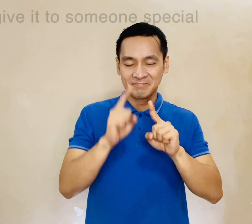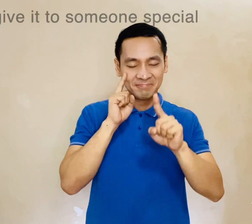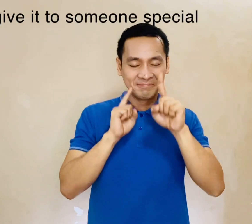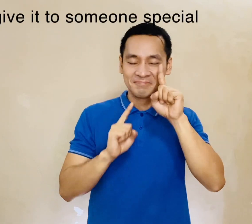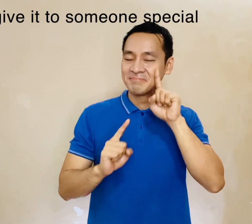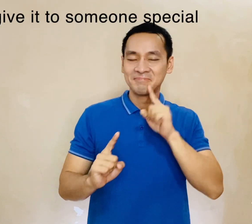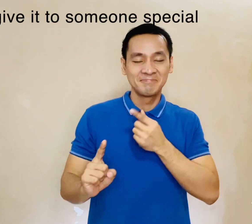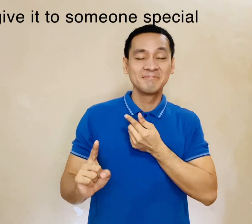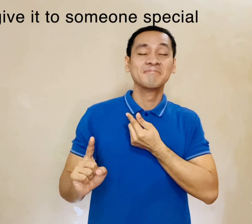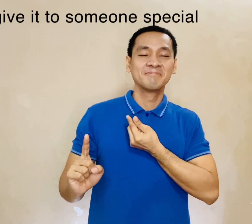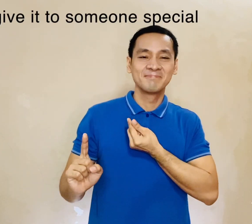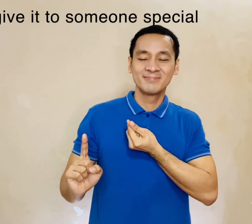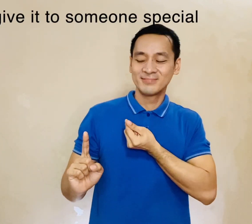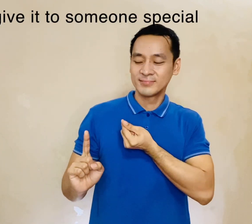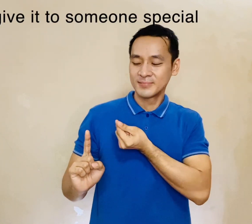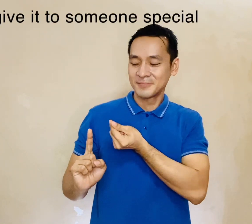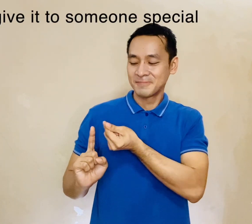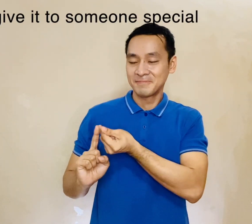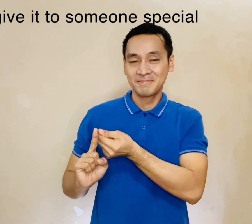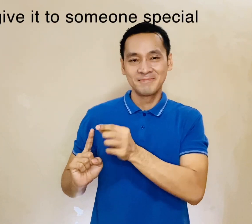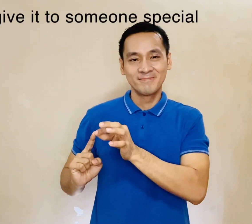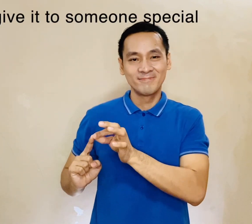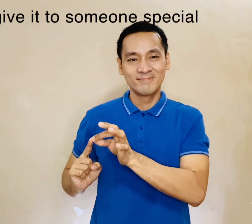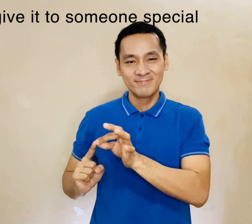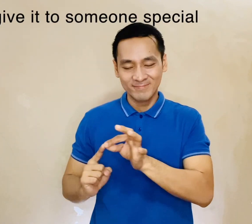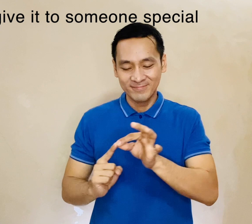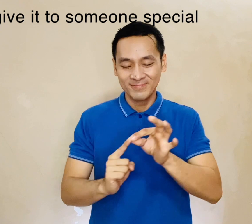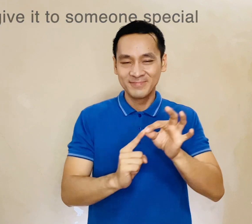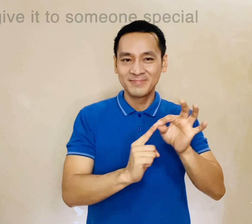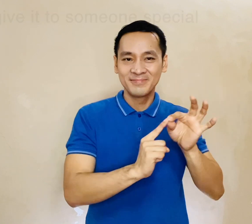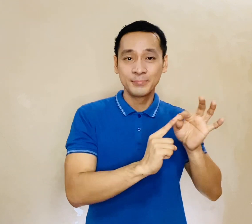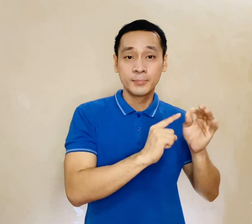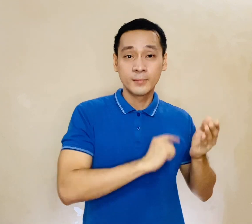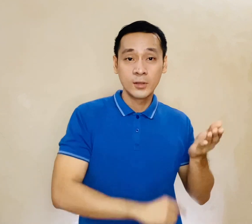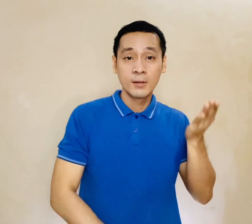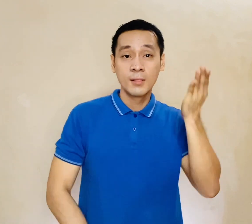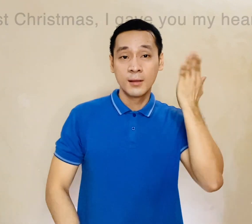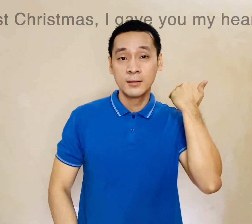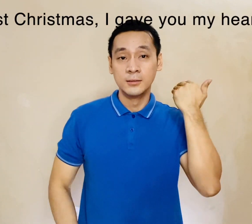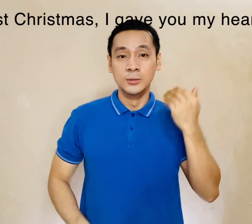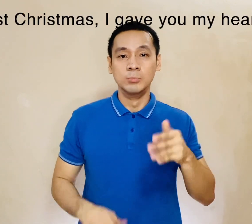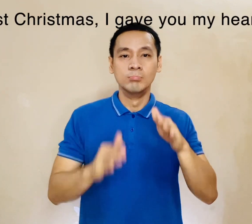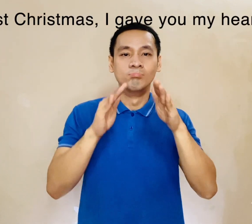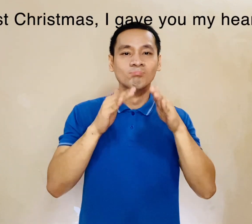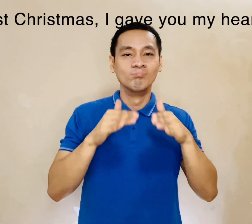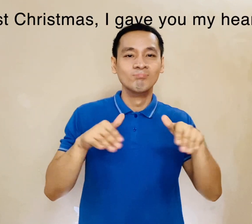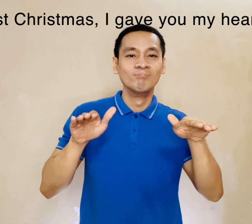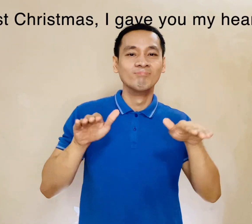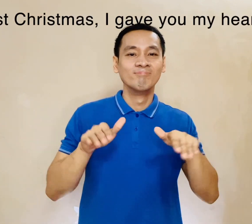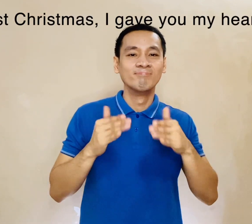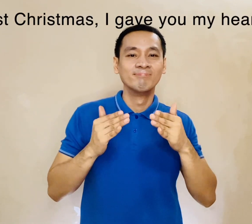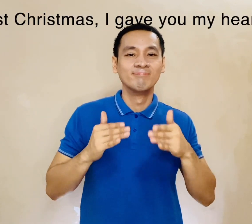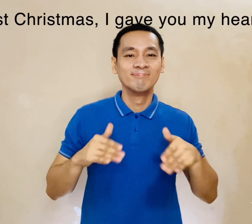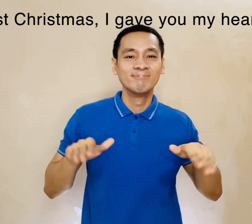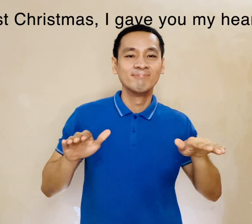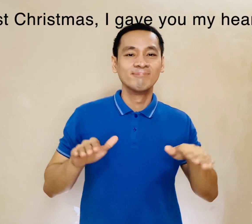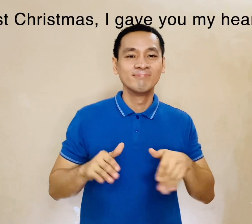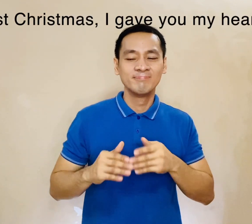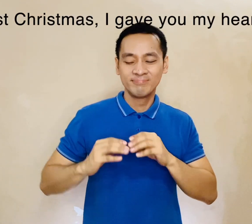I'll give it to someone special Last Christmas I gave you my